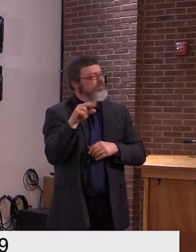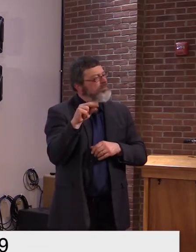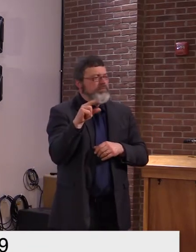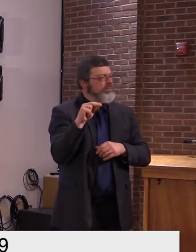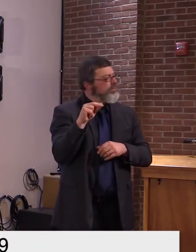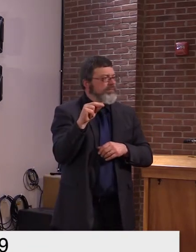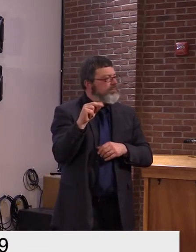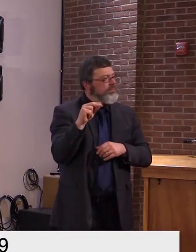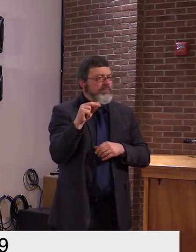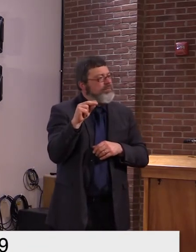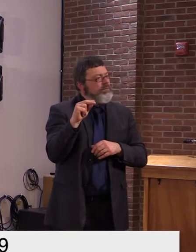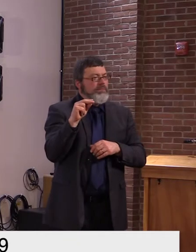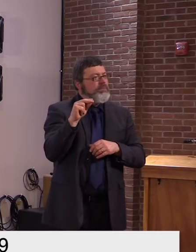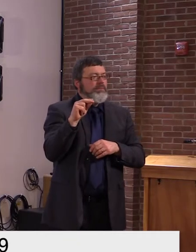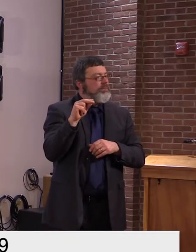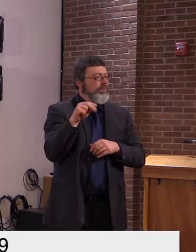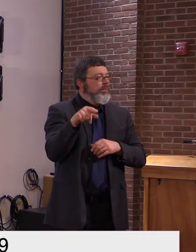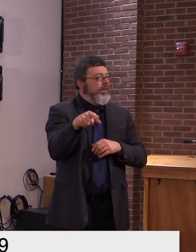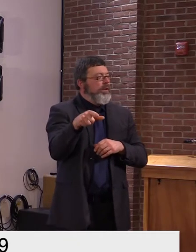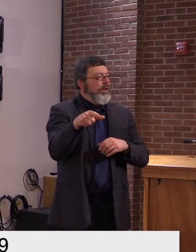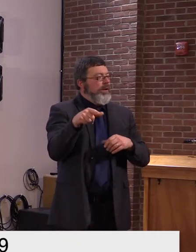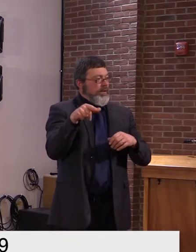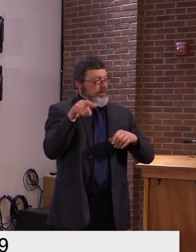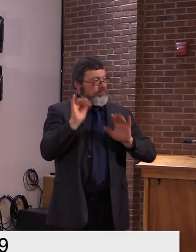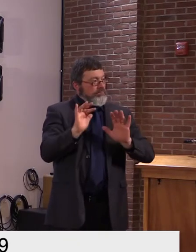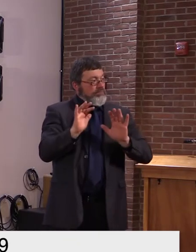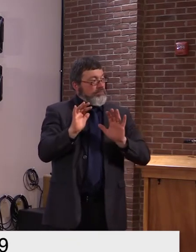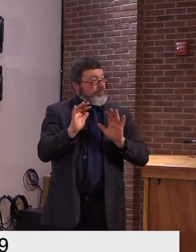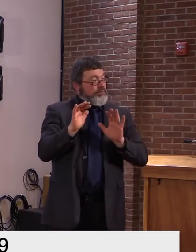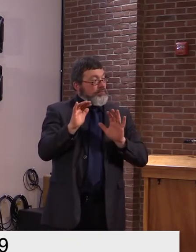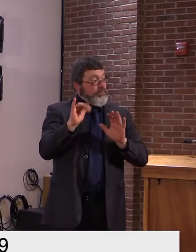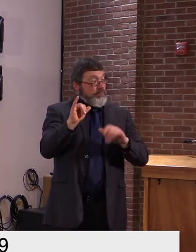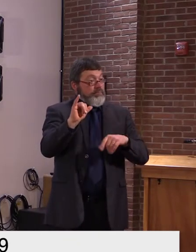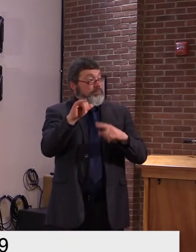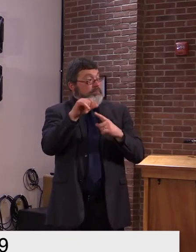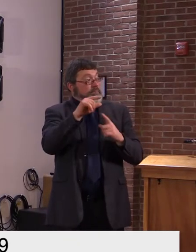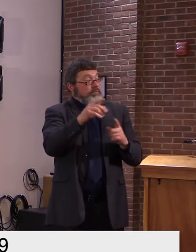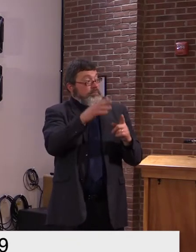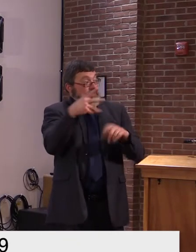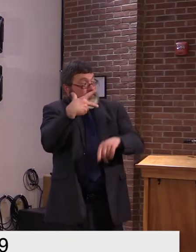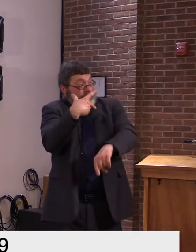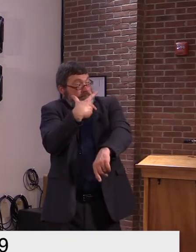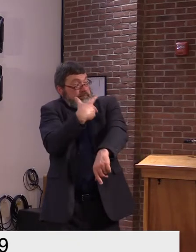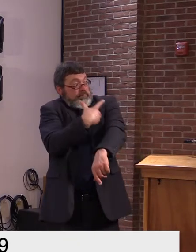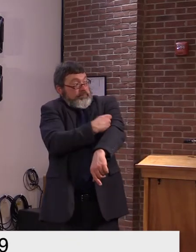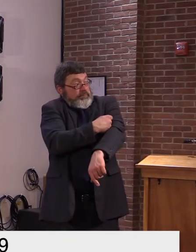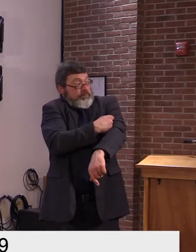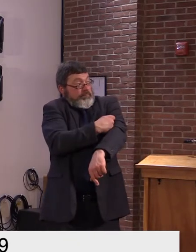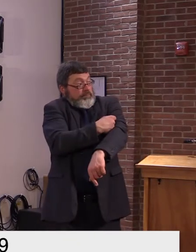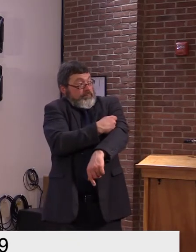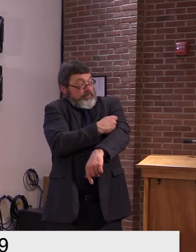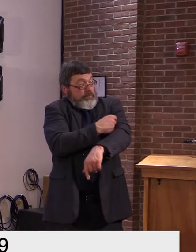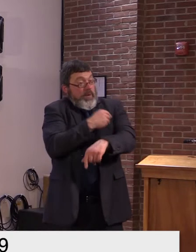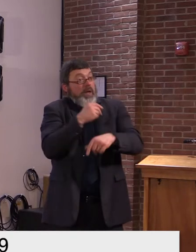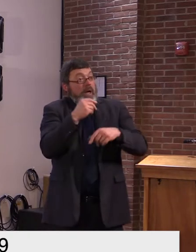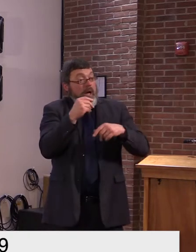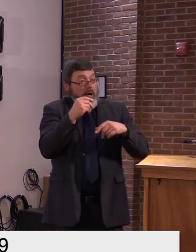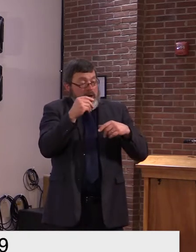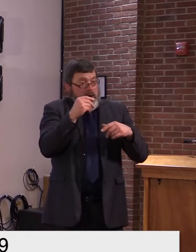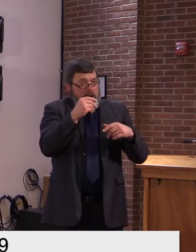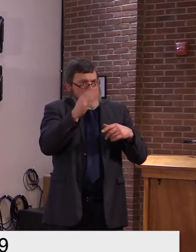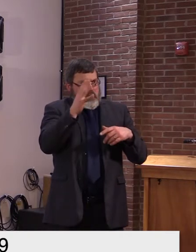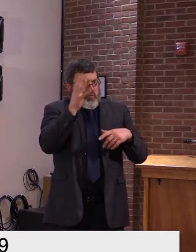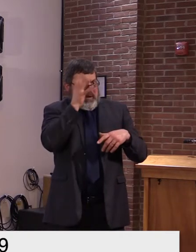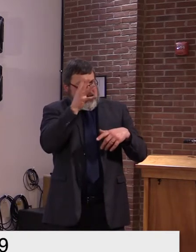own DNA is stored. So it cannot interact with this DNA, and in fact, our cell breaks down